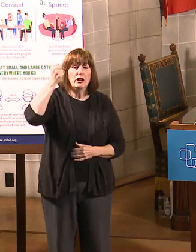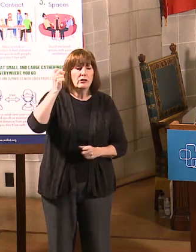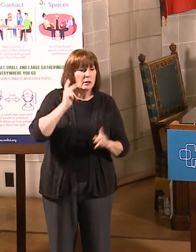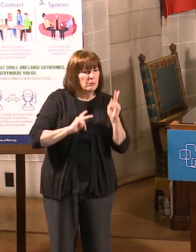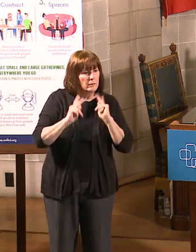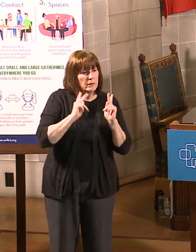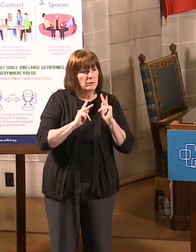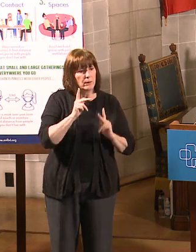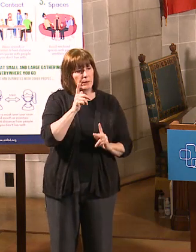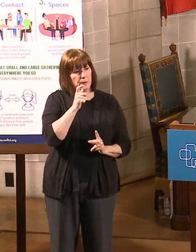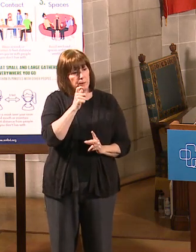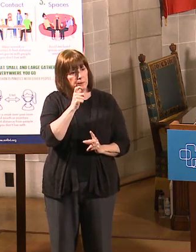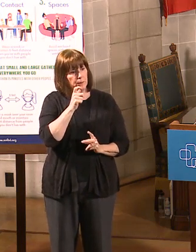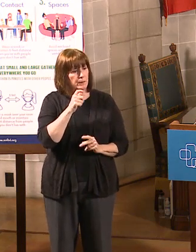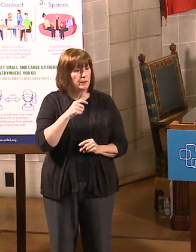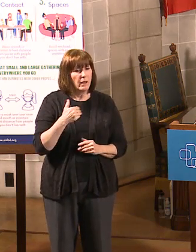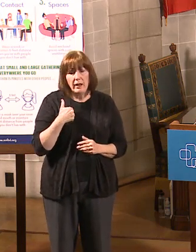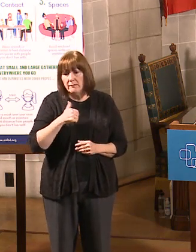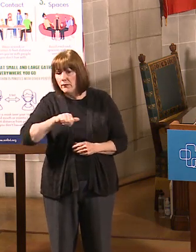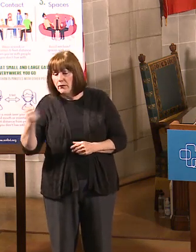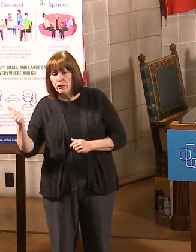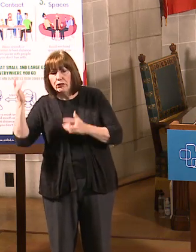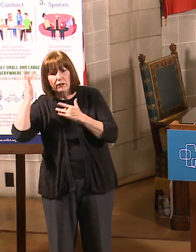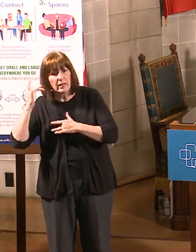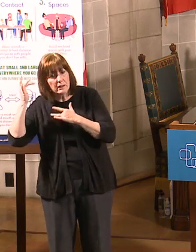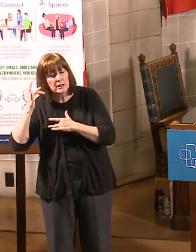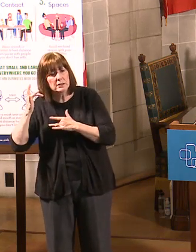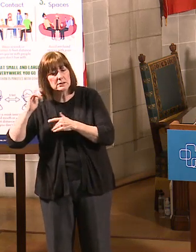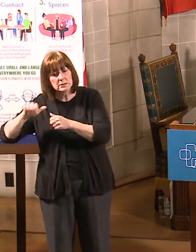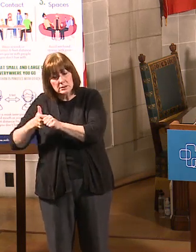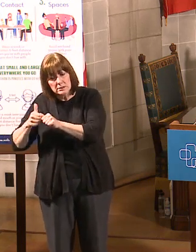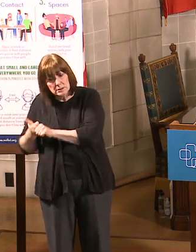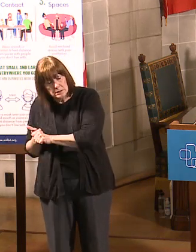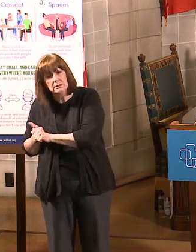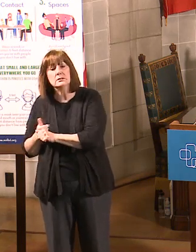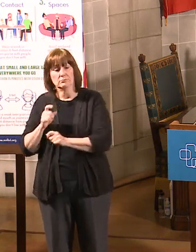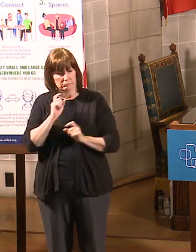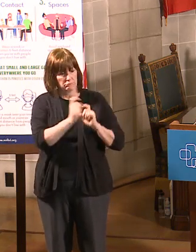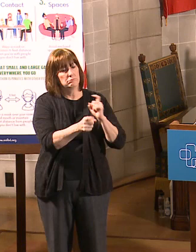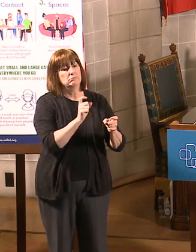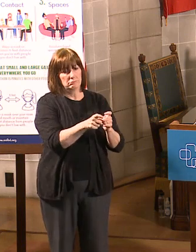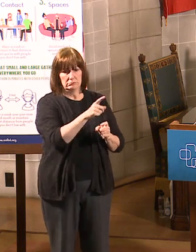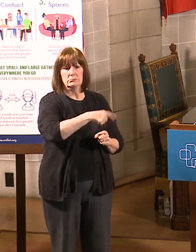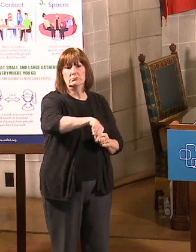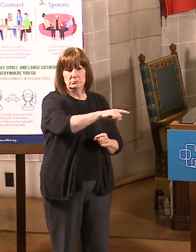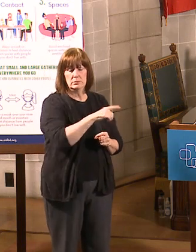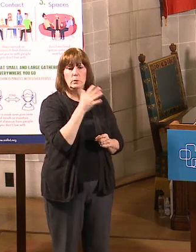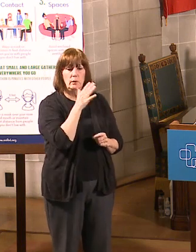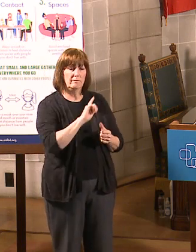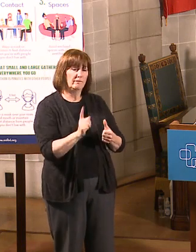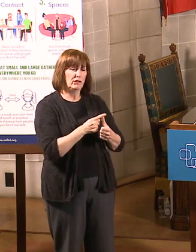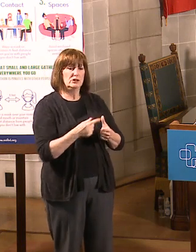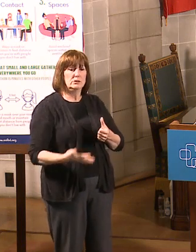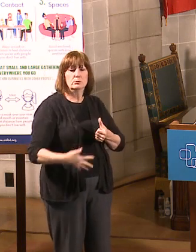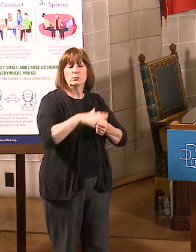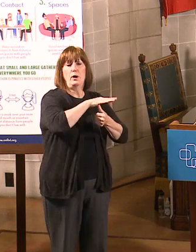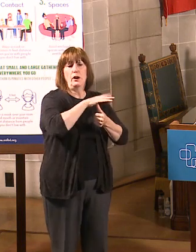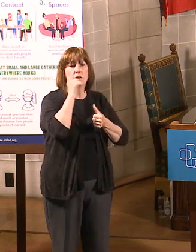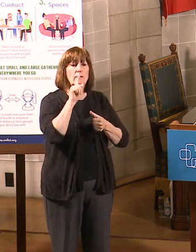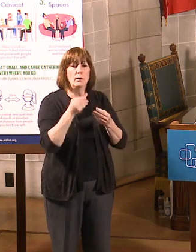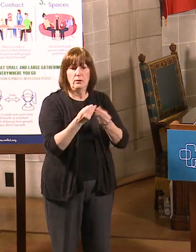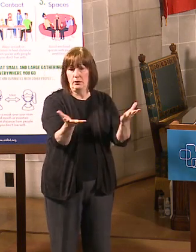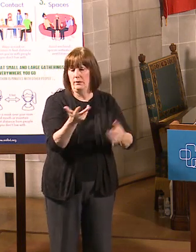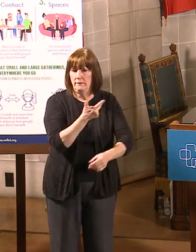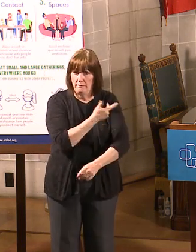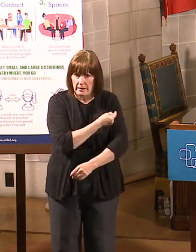are going to be having those underlying healthcare conditions and so forth, minorities. All these groups are going to be our priorities as we distribute this.